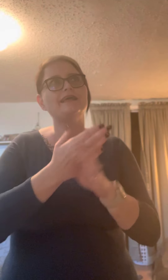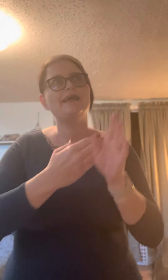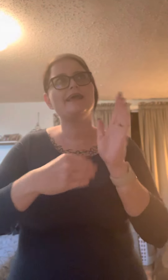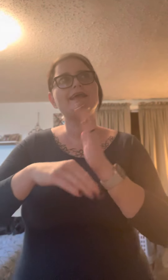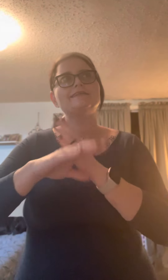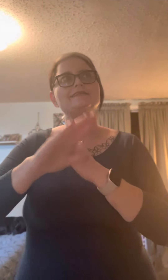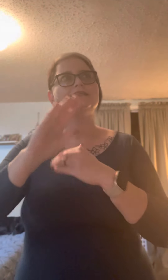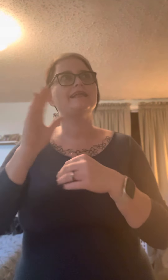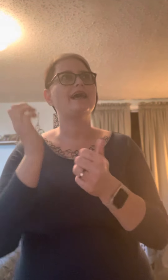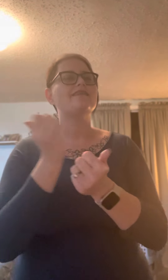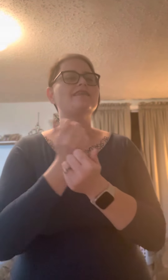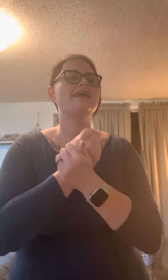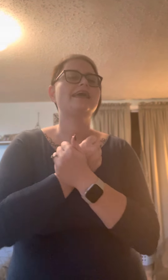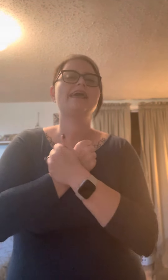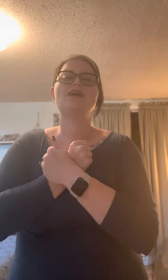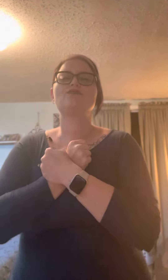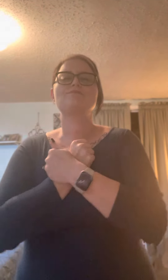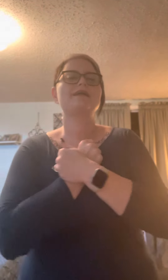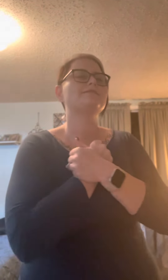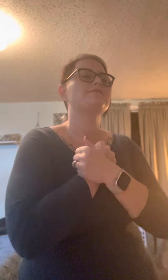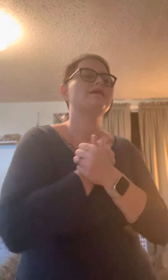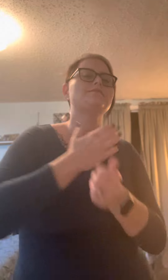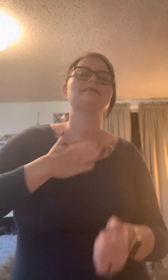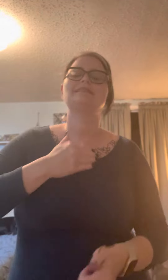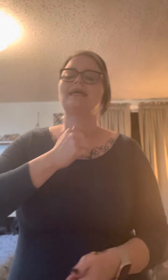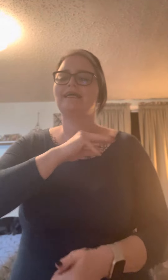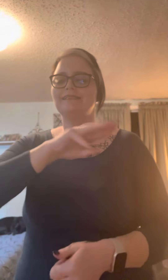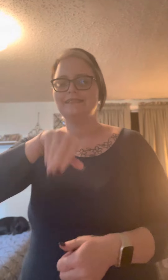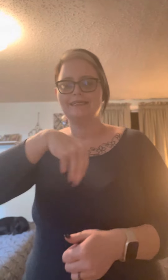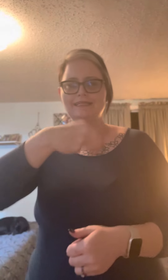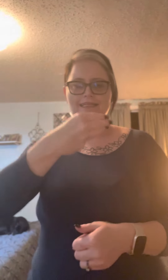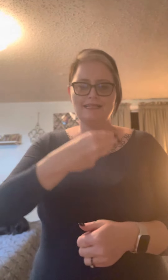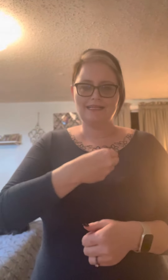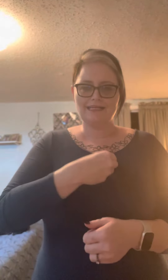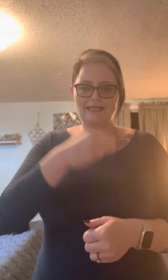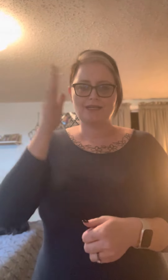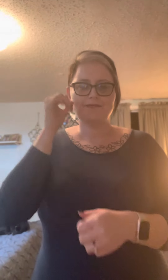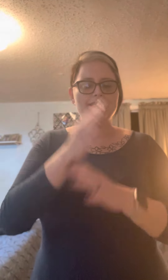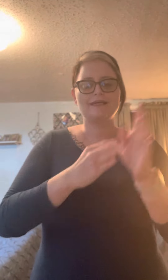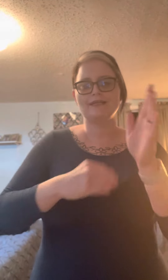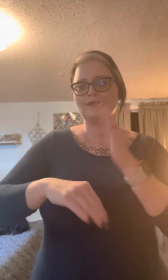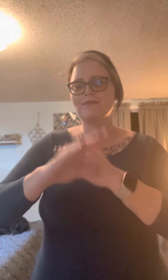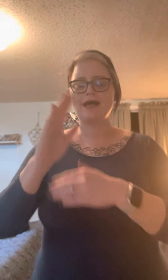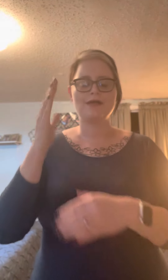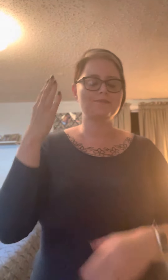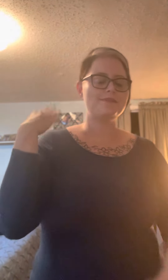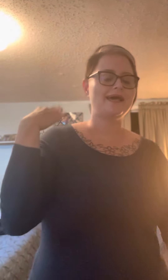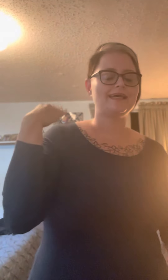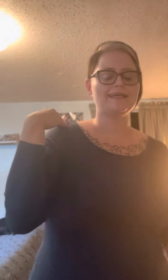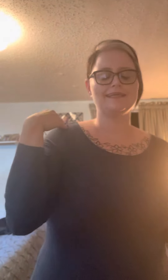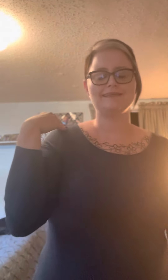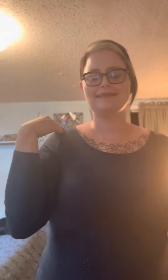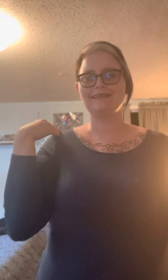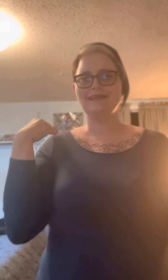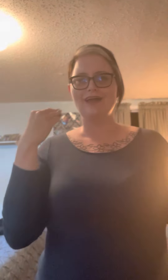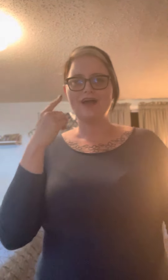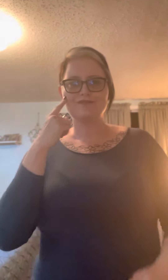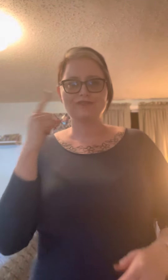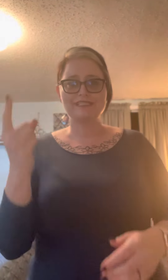hands, how they held my mama tight And patting my back, there's